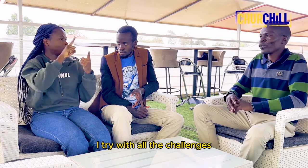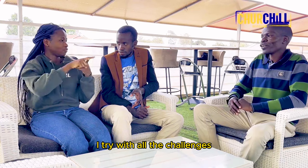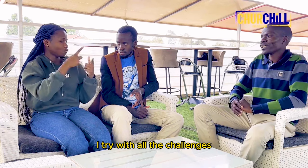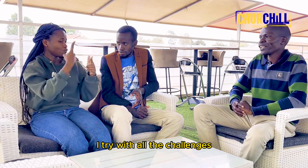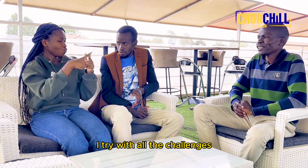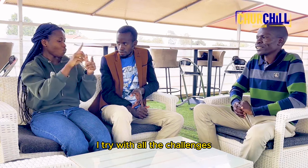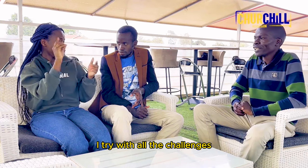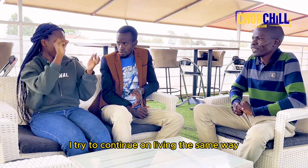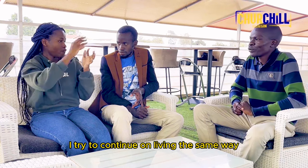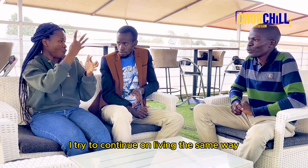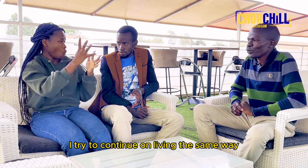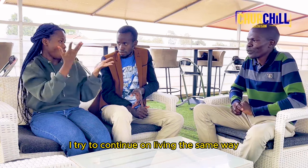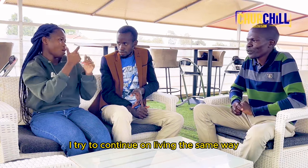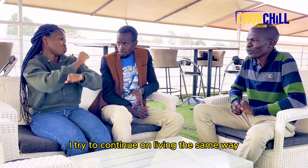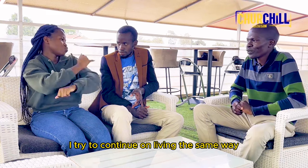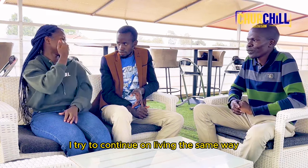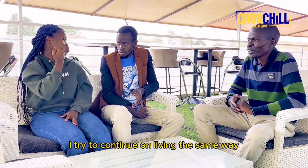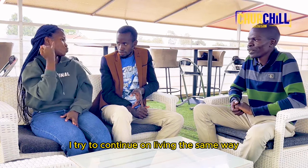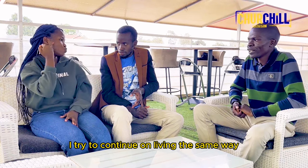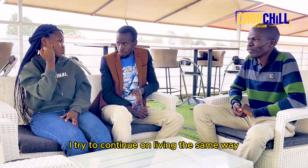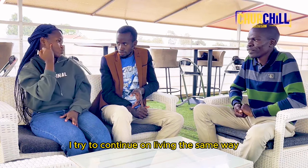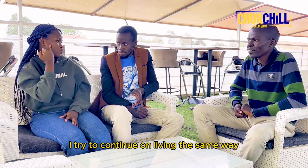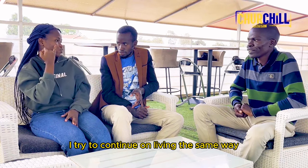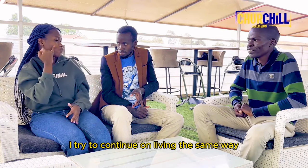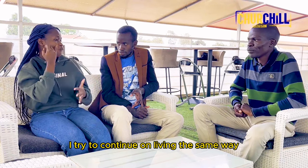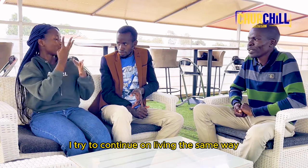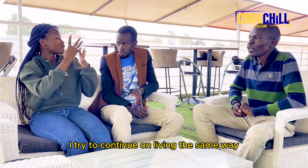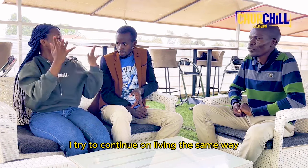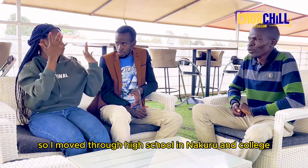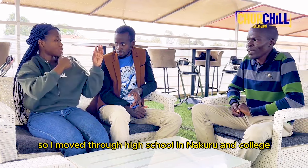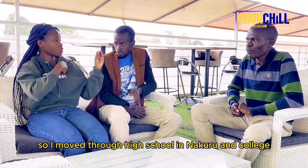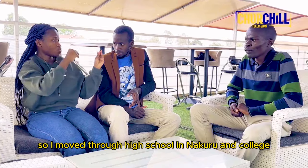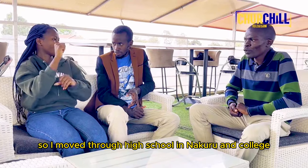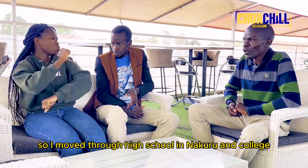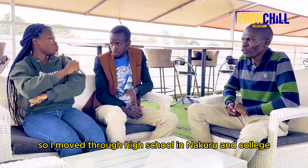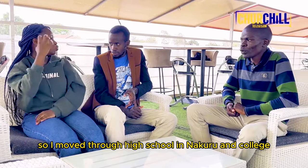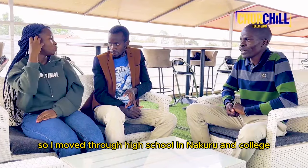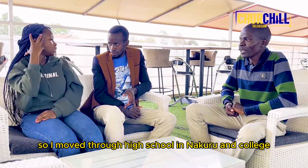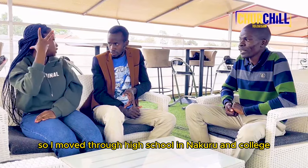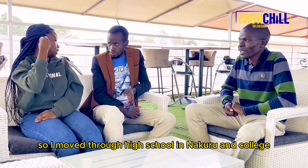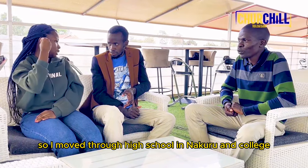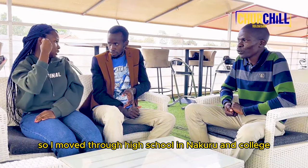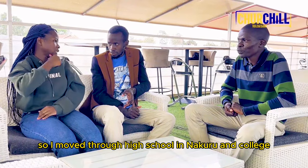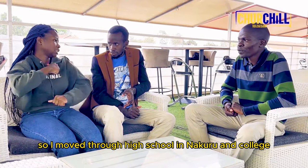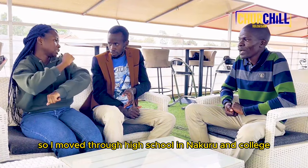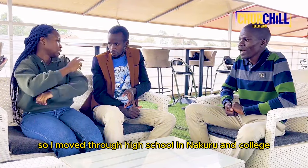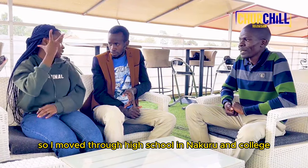with all the challenges, I try to continue living the same way. So, I moved to high school in Nakuru and